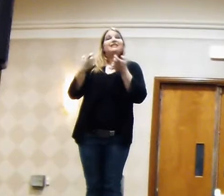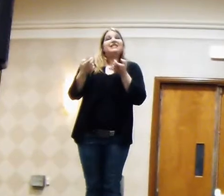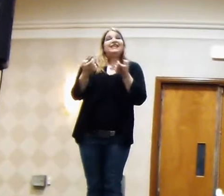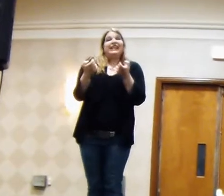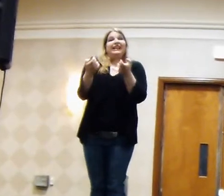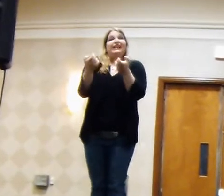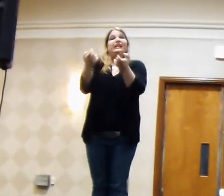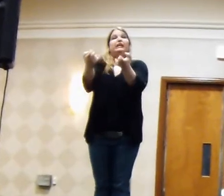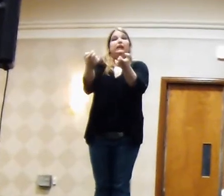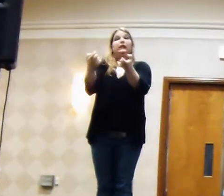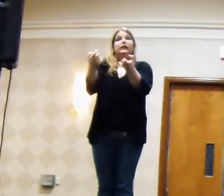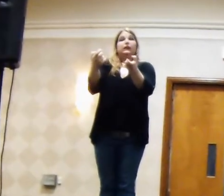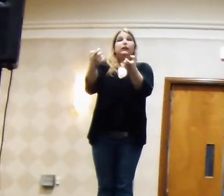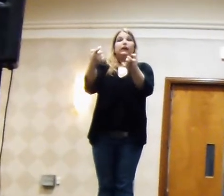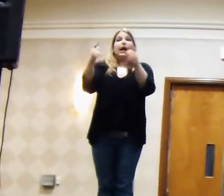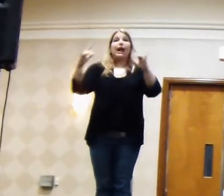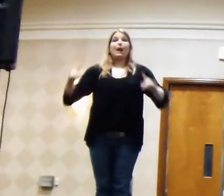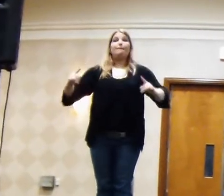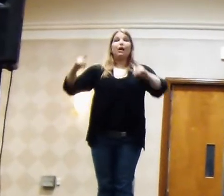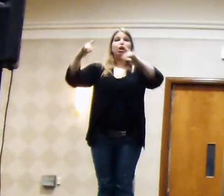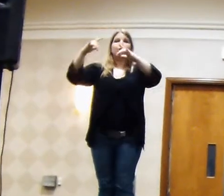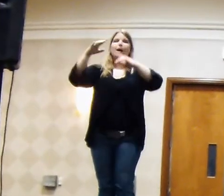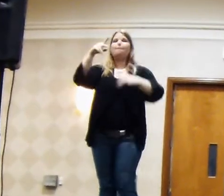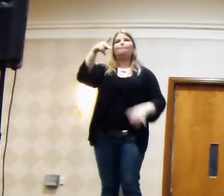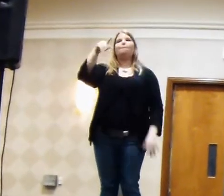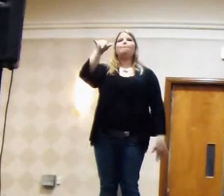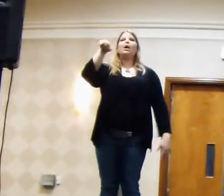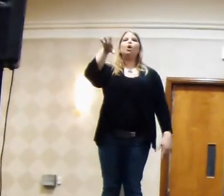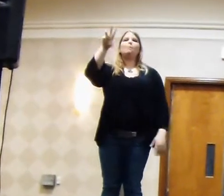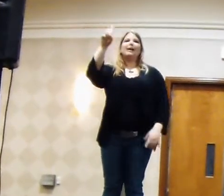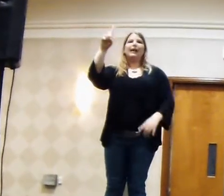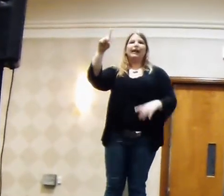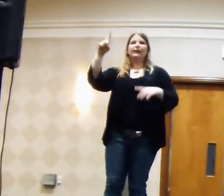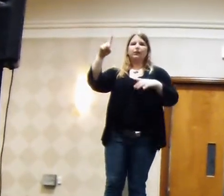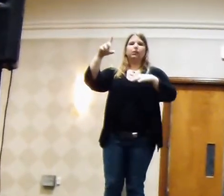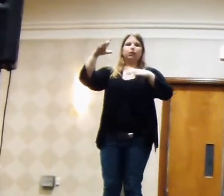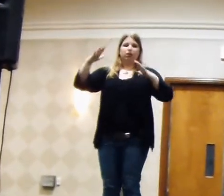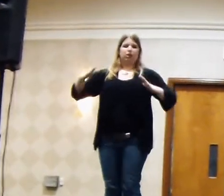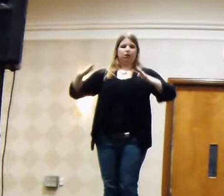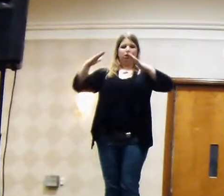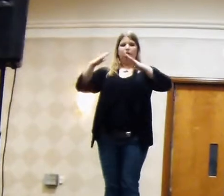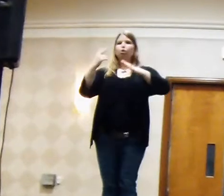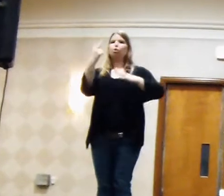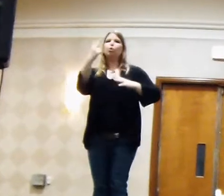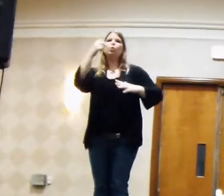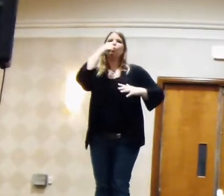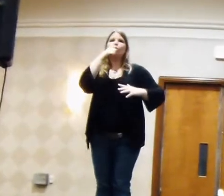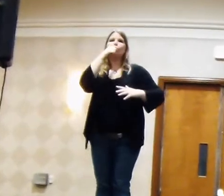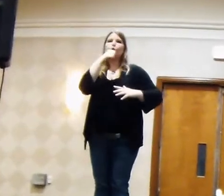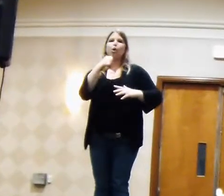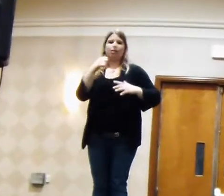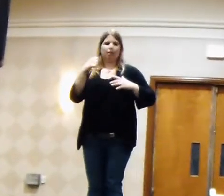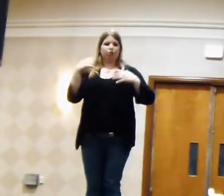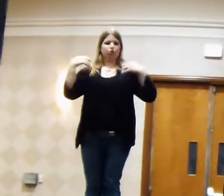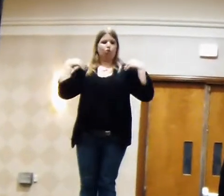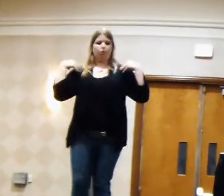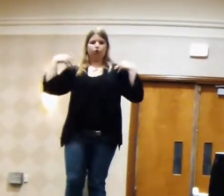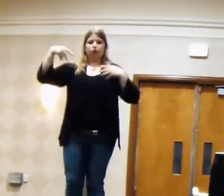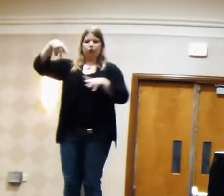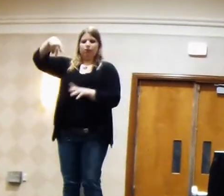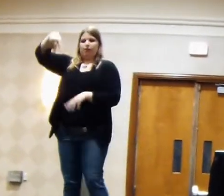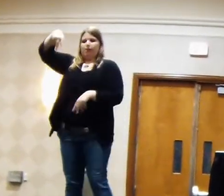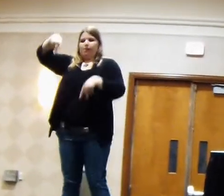ski pyramid on the ocean. So I stood on a little girl's, 2 little girls' shoulders, bare shoulders, on the